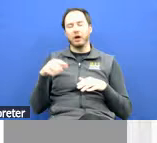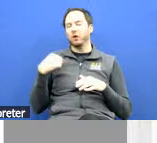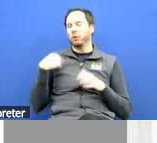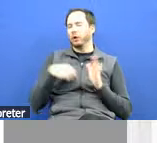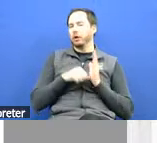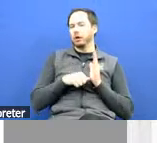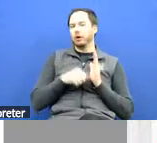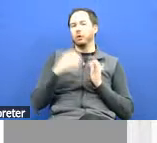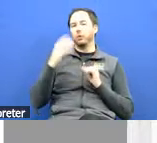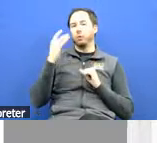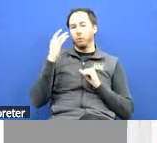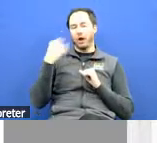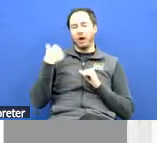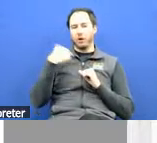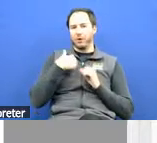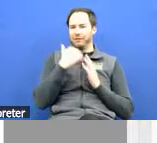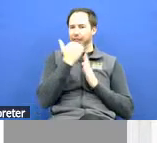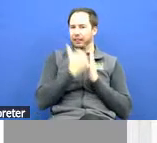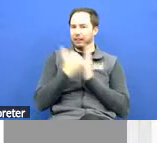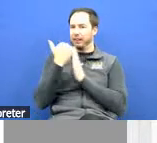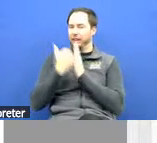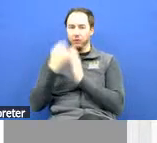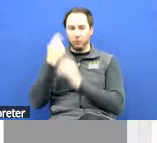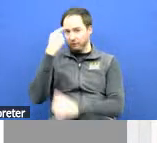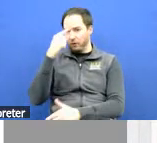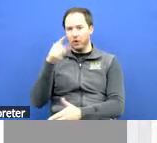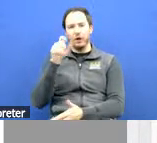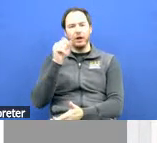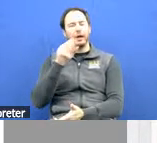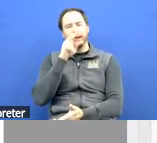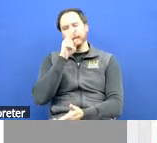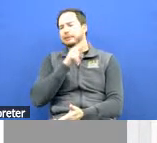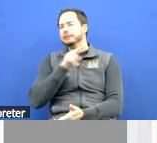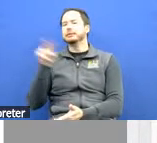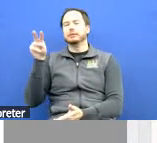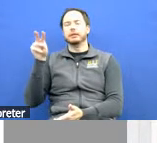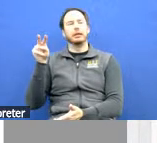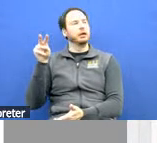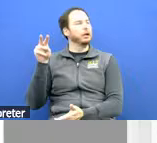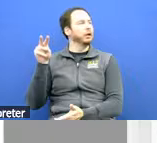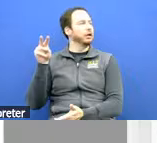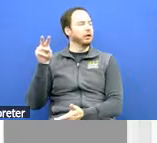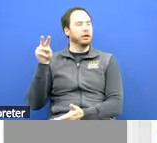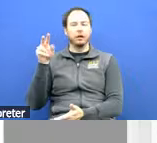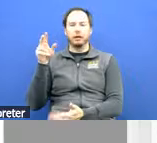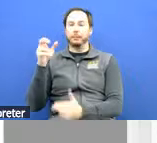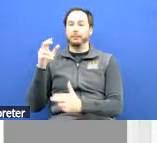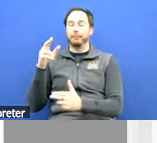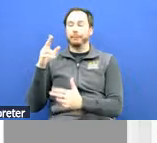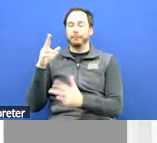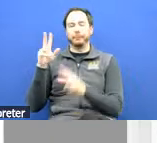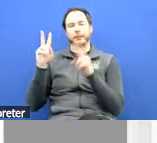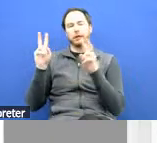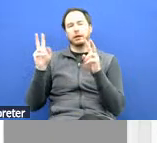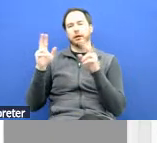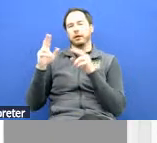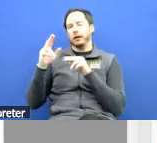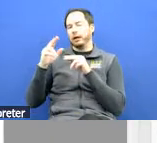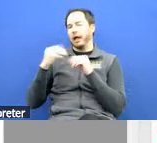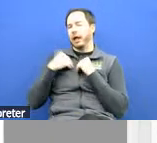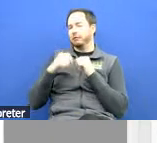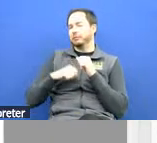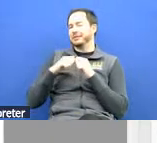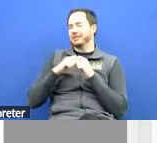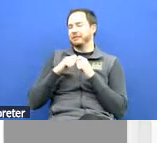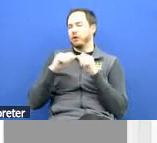and why we, again, have the list of those sheds, you can sometimes find ones that, you know, are built in a particular architectural style.